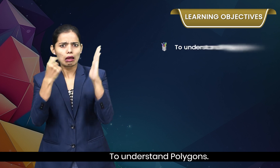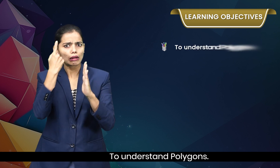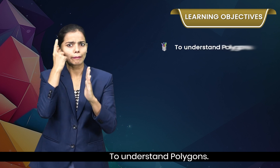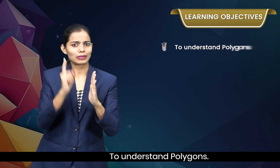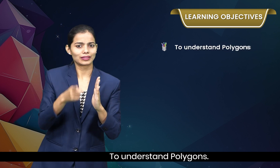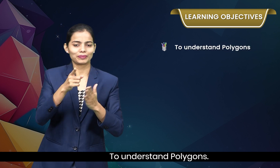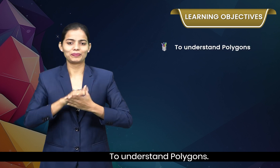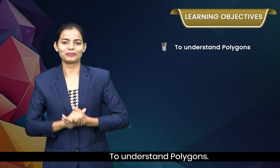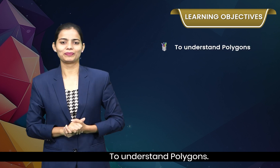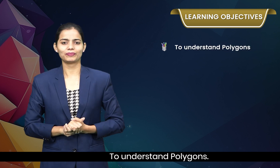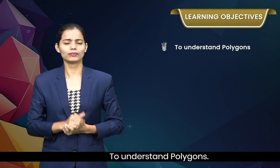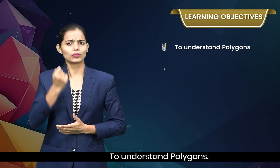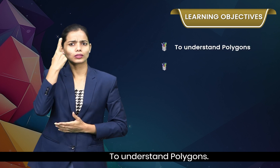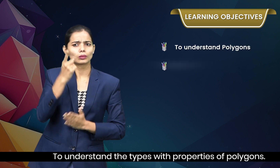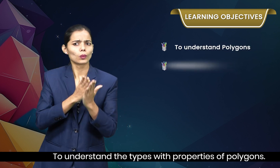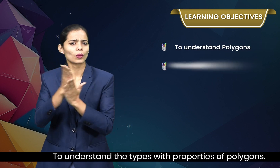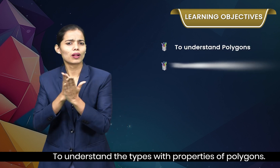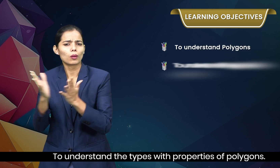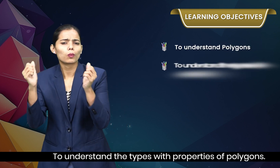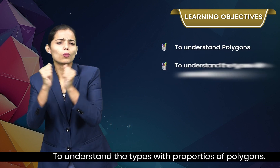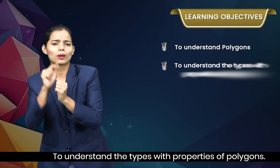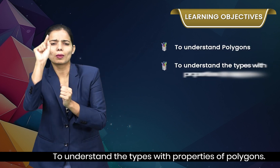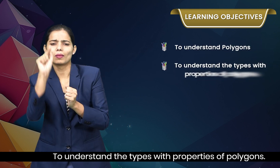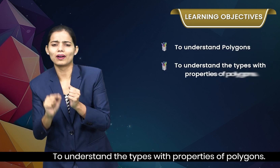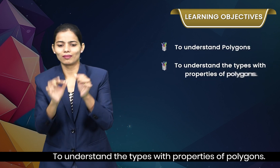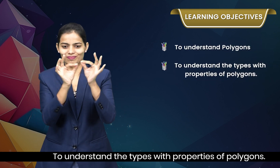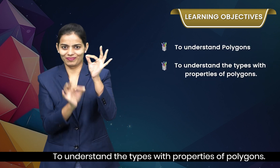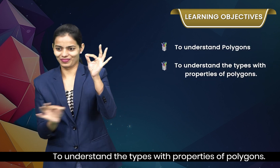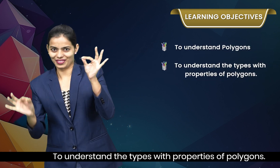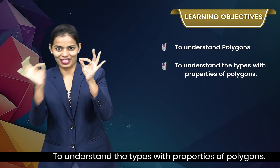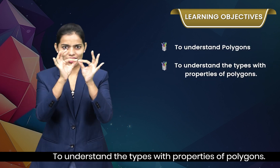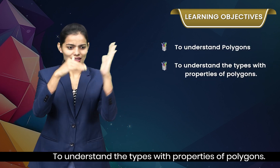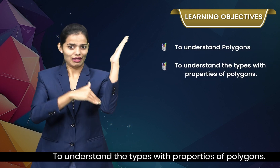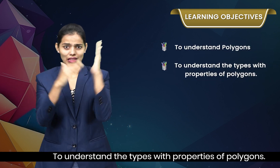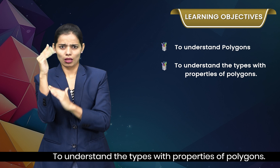polygons, to understand the types with properties of polygons,